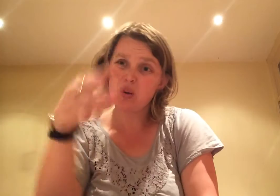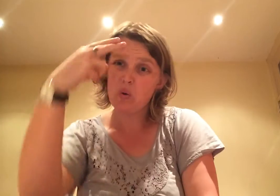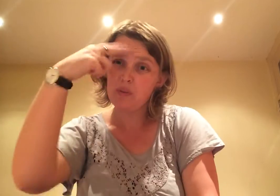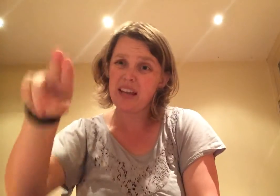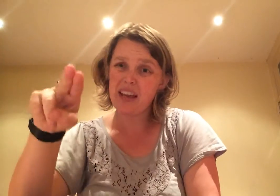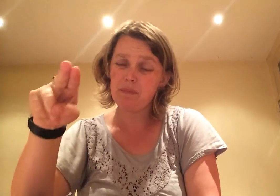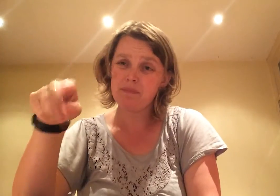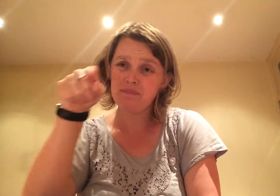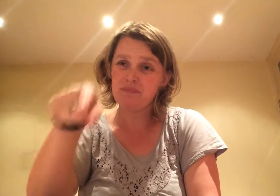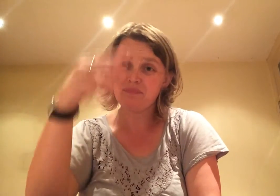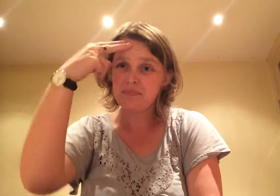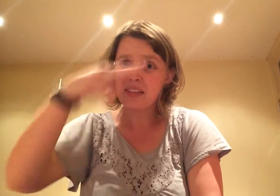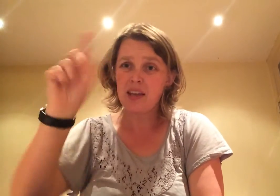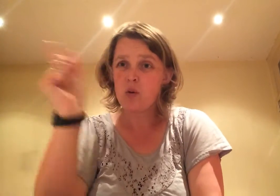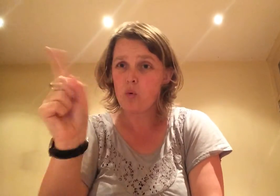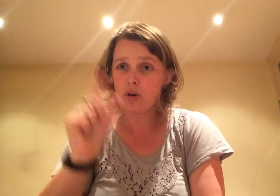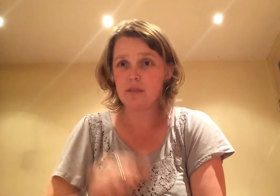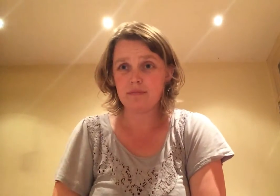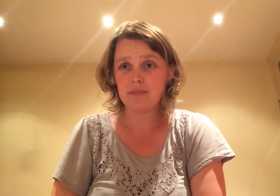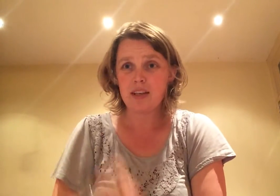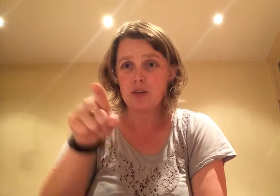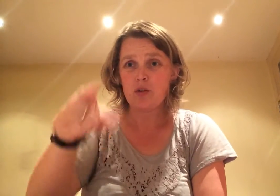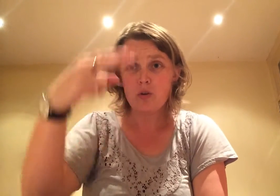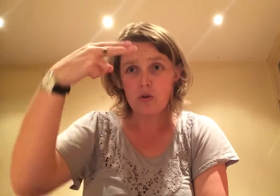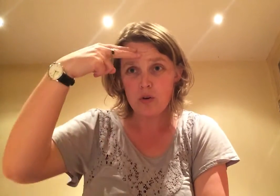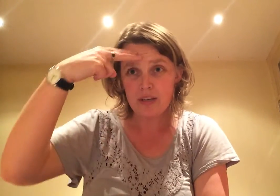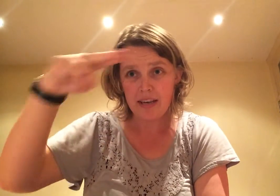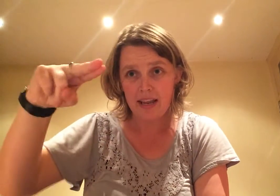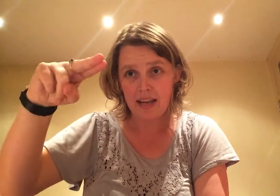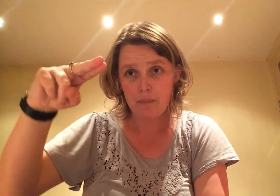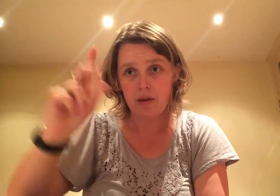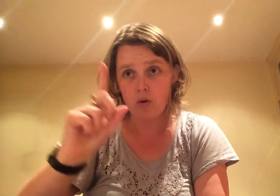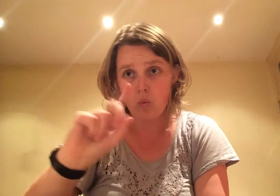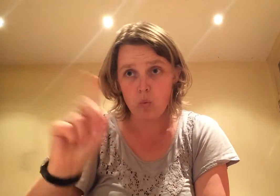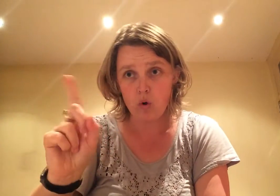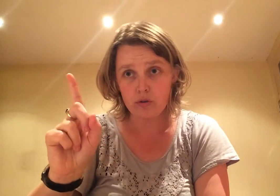your name, what? Your name, what?